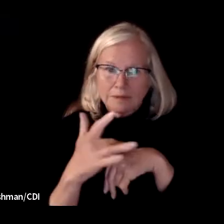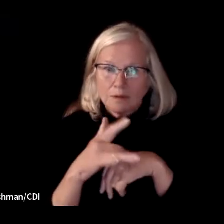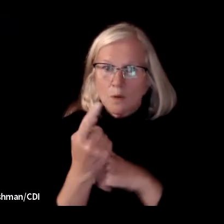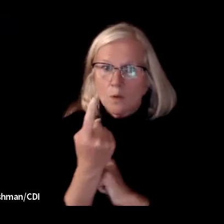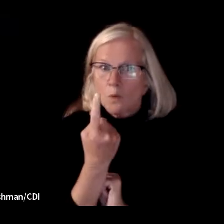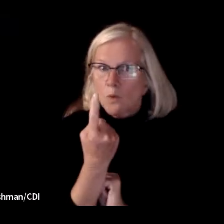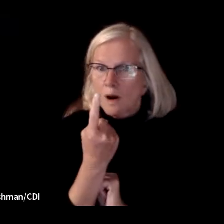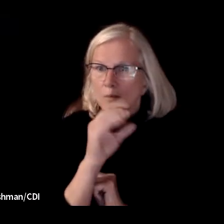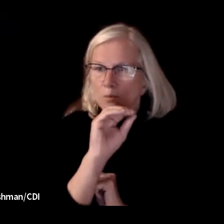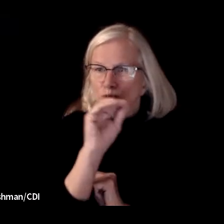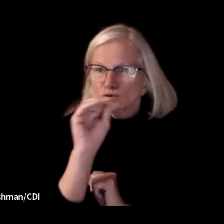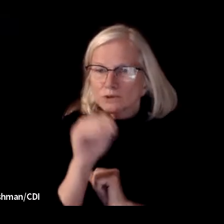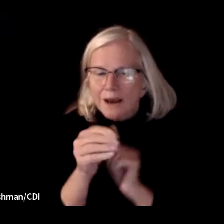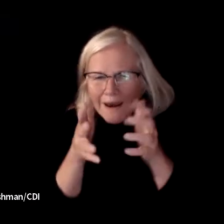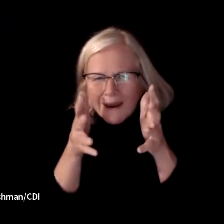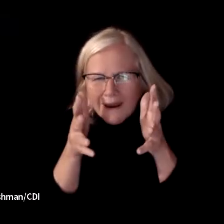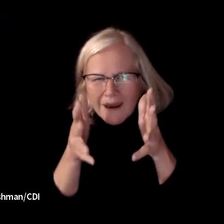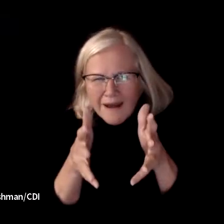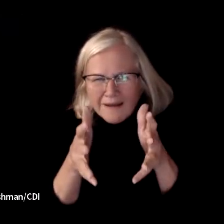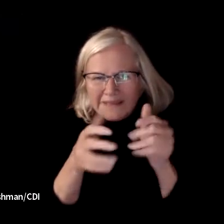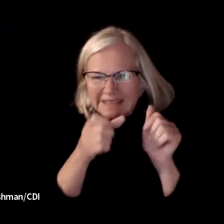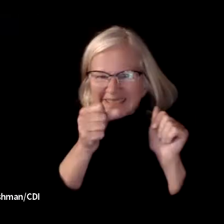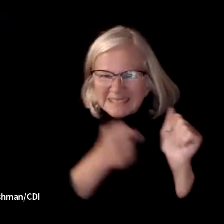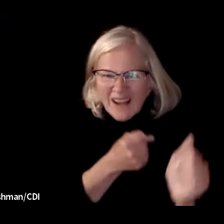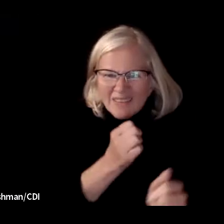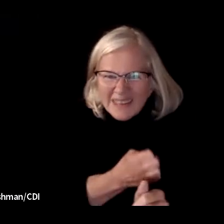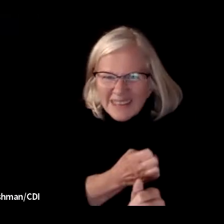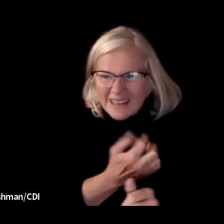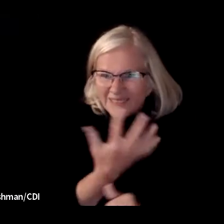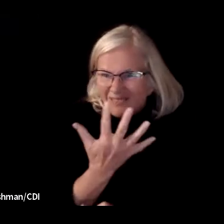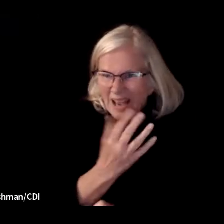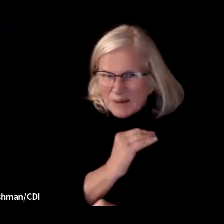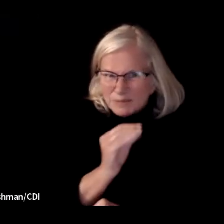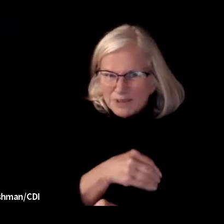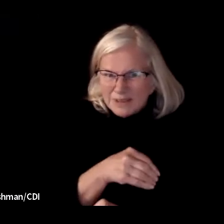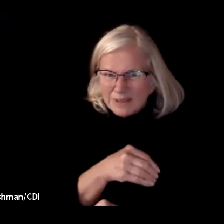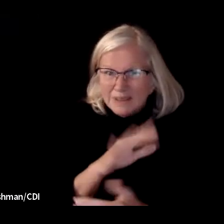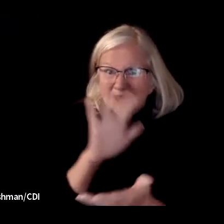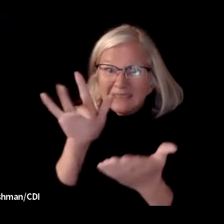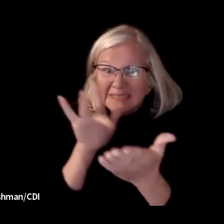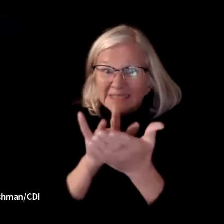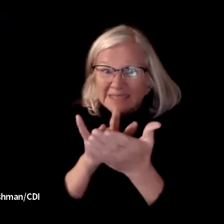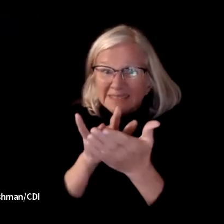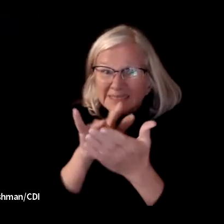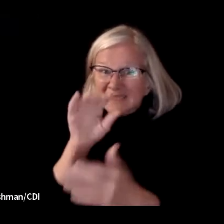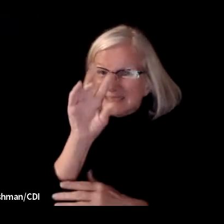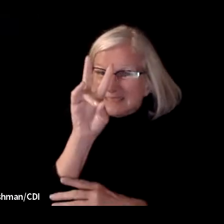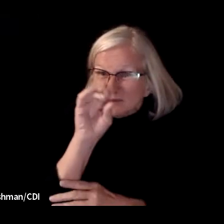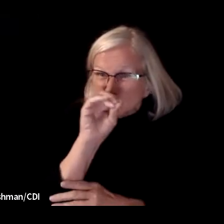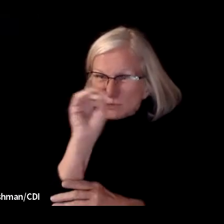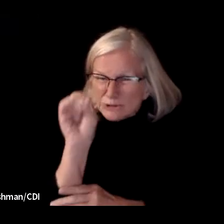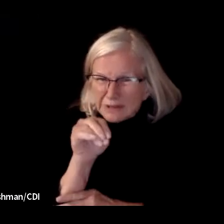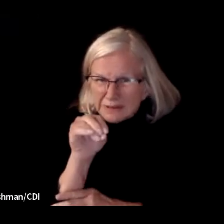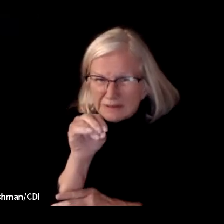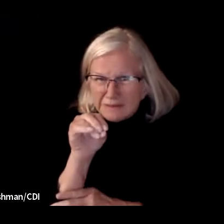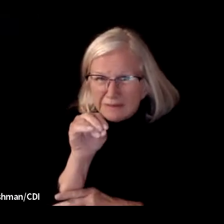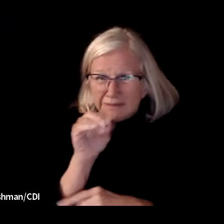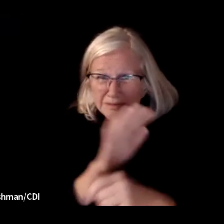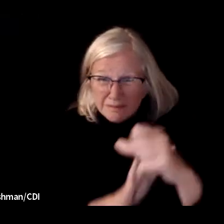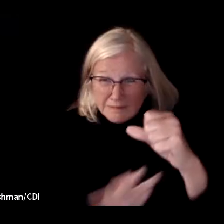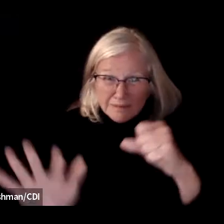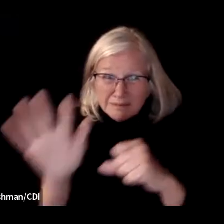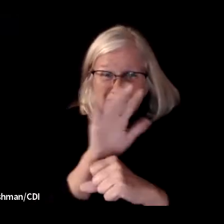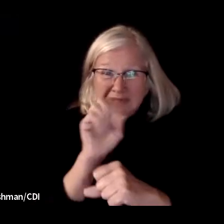in the Southeast region, 7% in the Central region. Across the state, we have more hospitals reporting that they